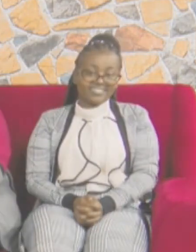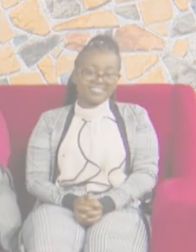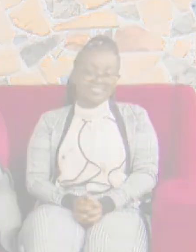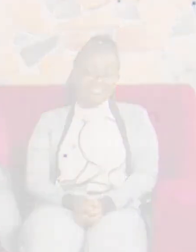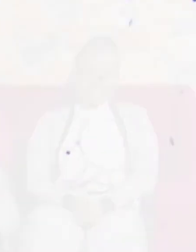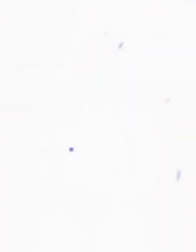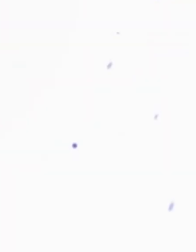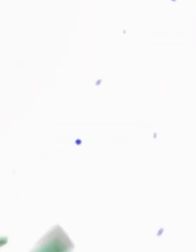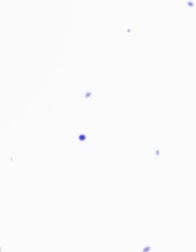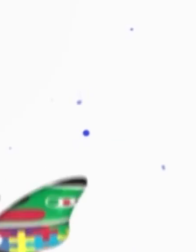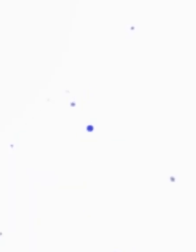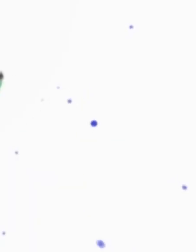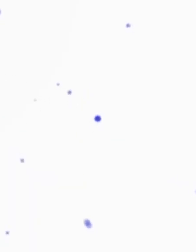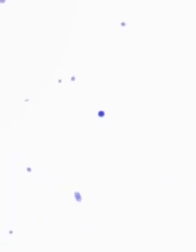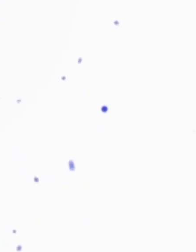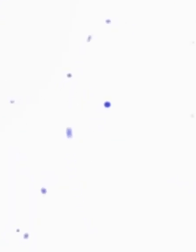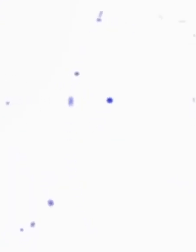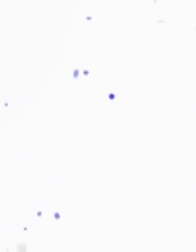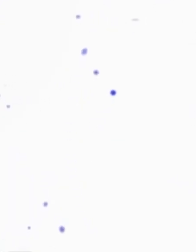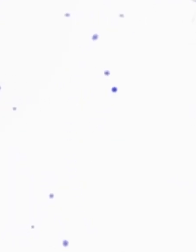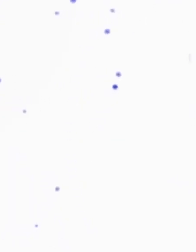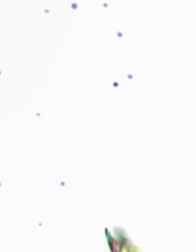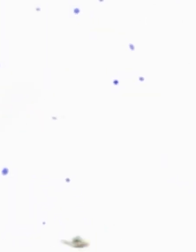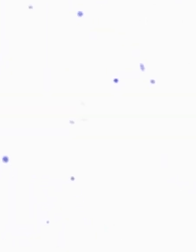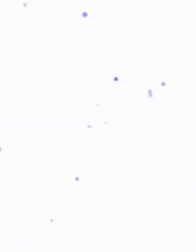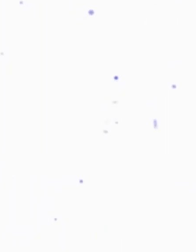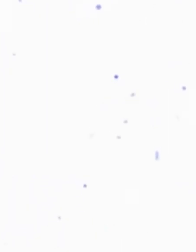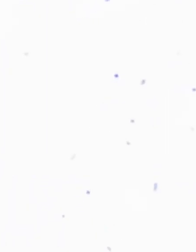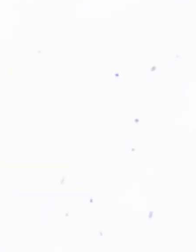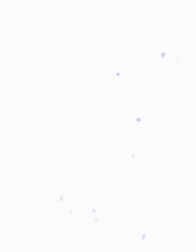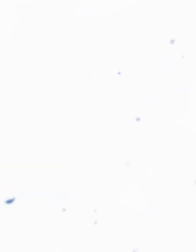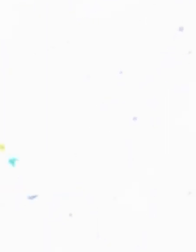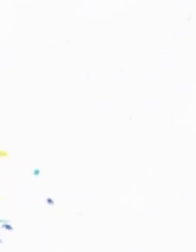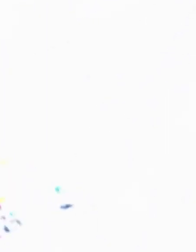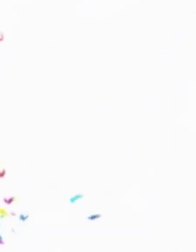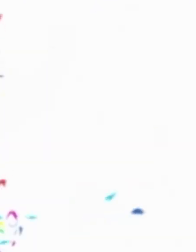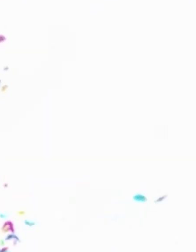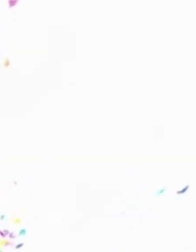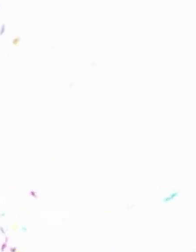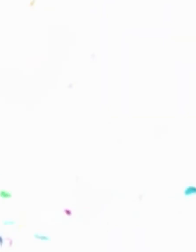Susan. Awesome.